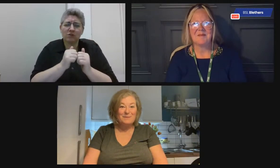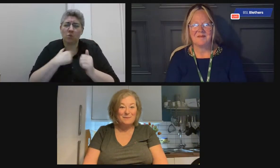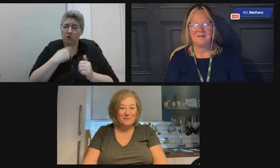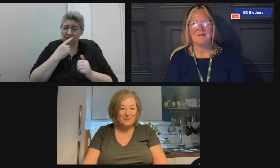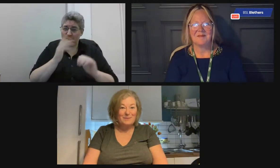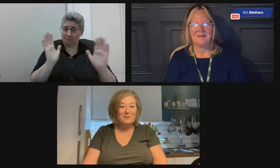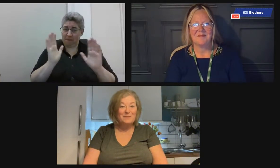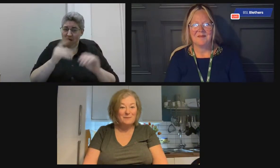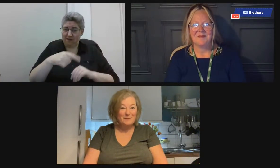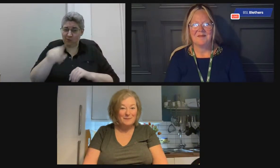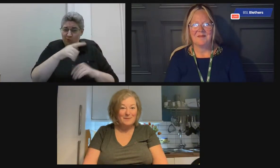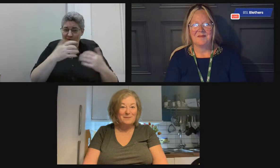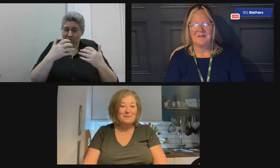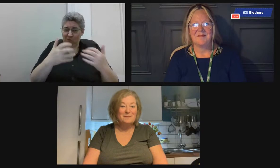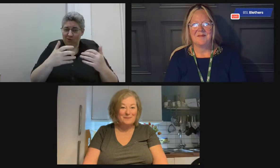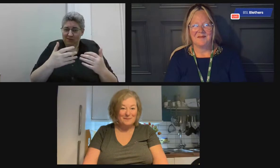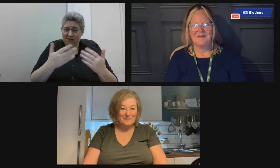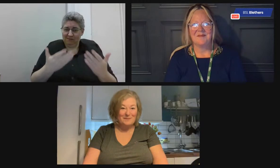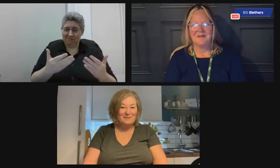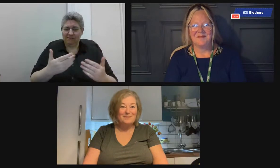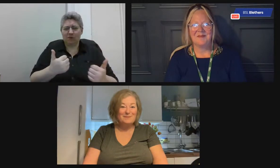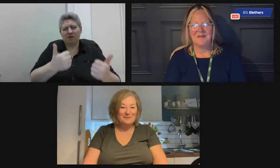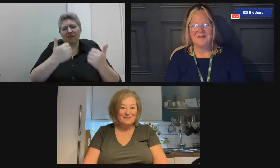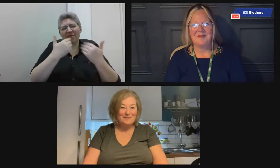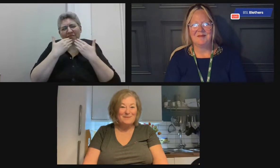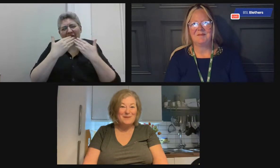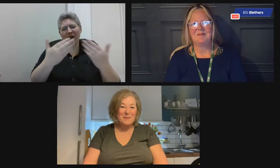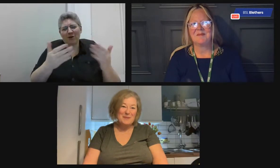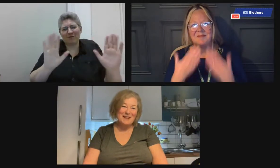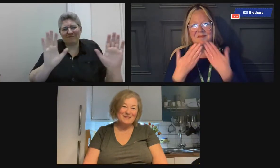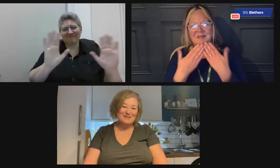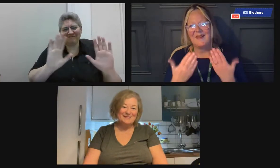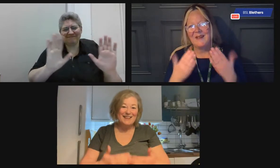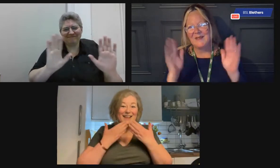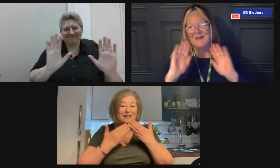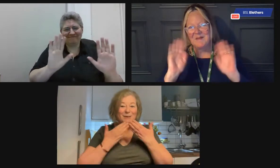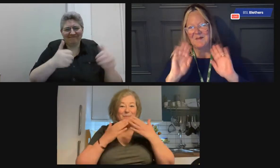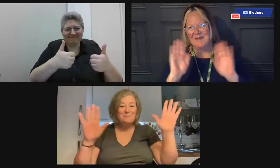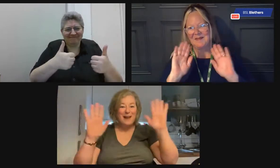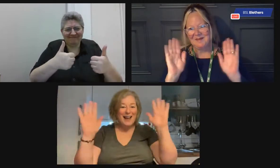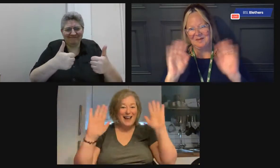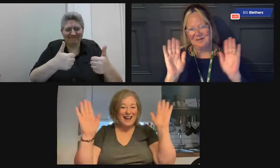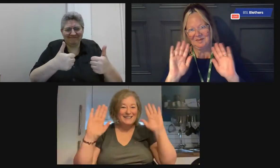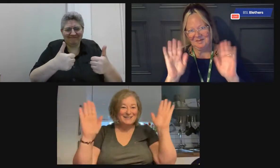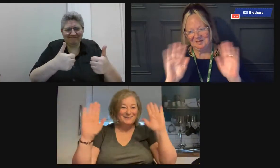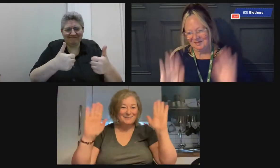with breaking the internet tonight with everybody requesting to be a volunteer.